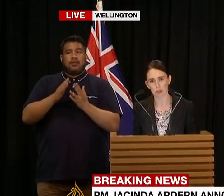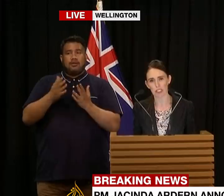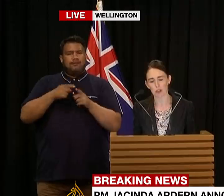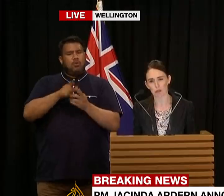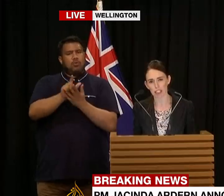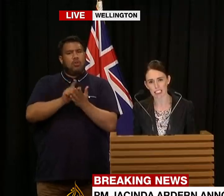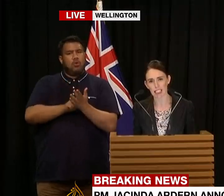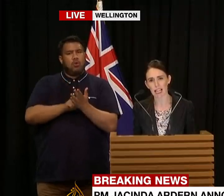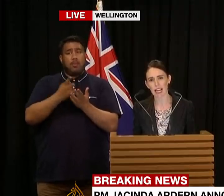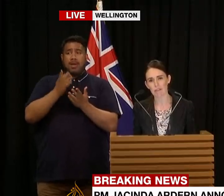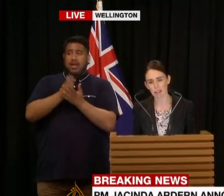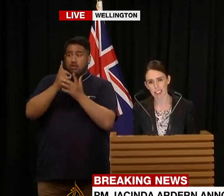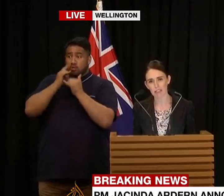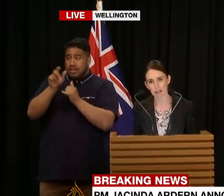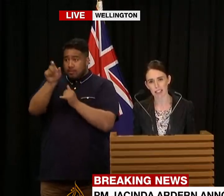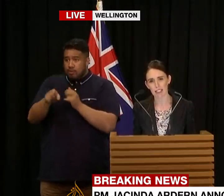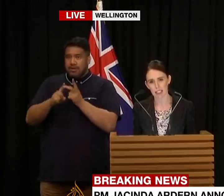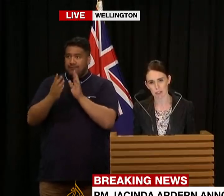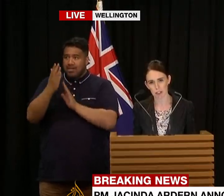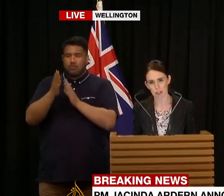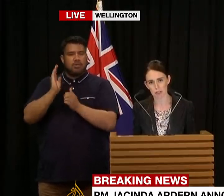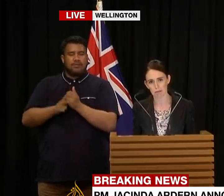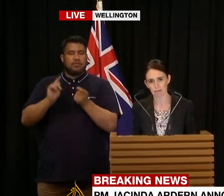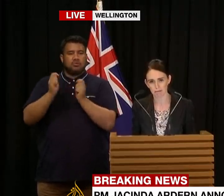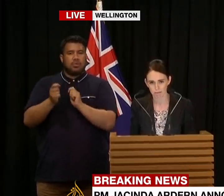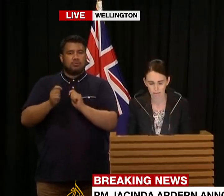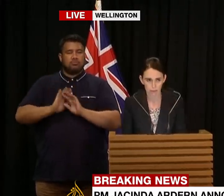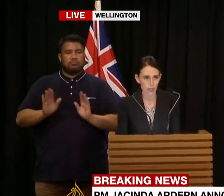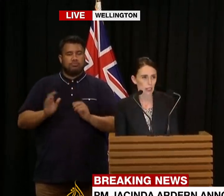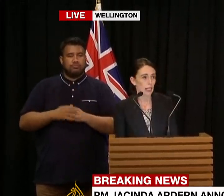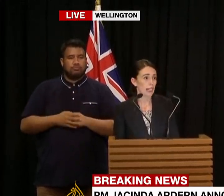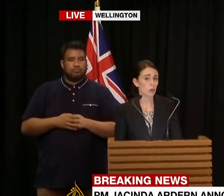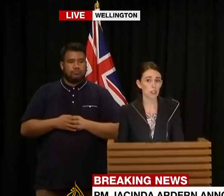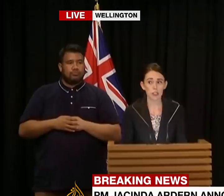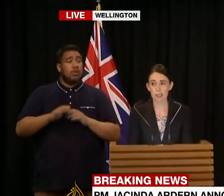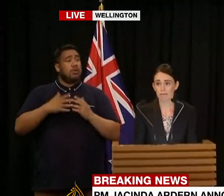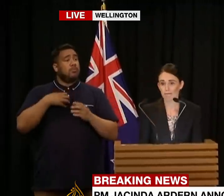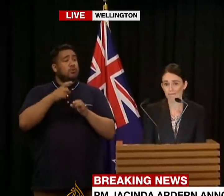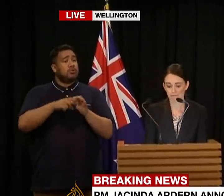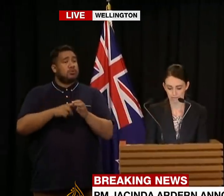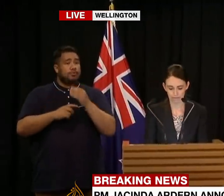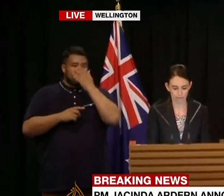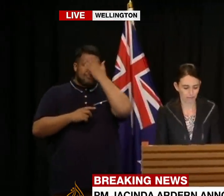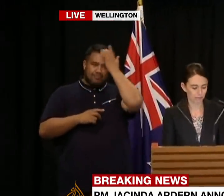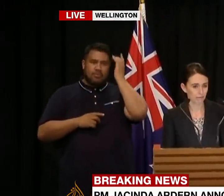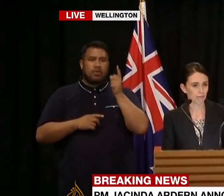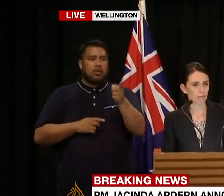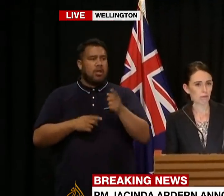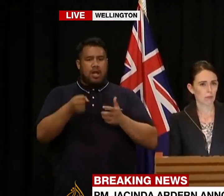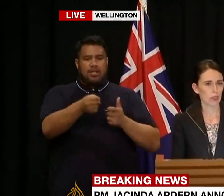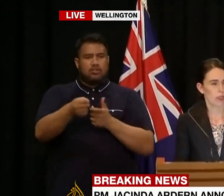substantive process of vetting and face-to-face interviews. Any other questions?